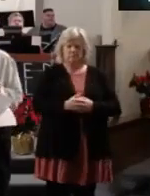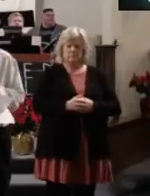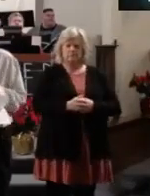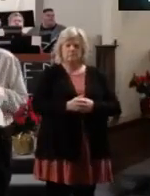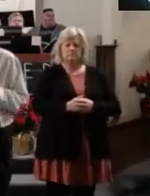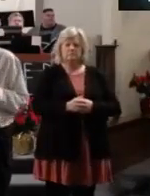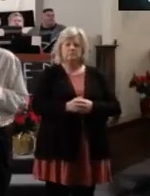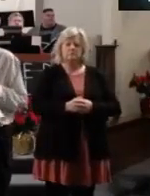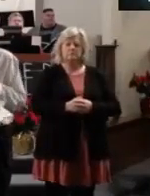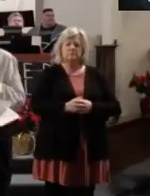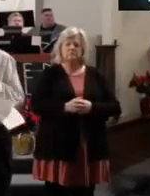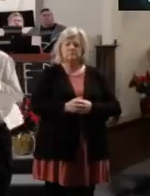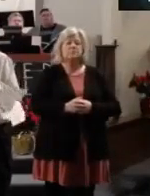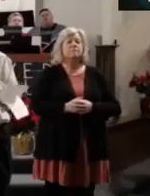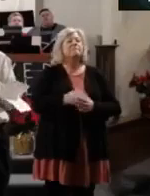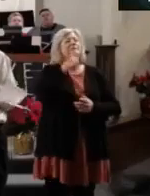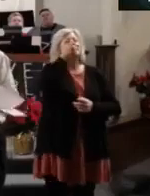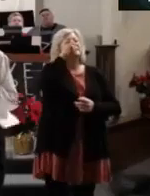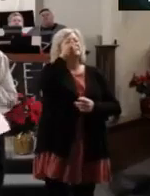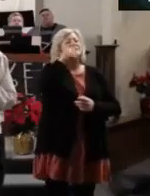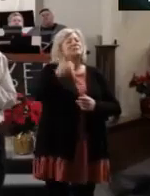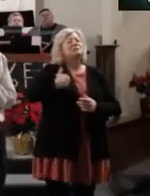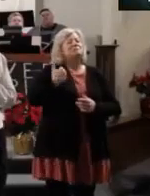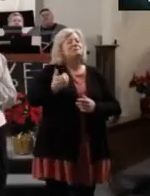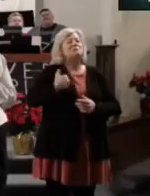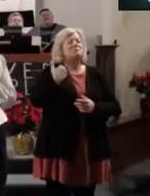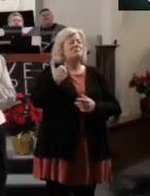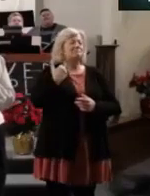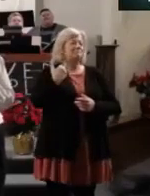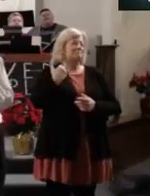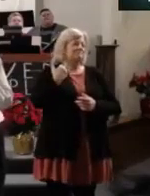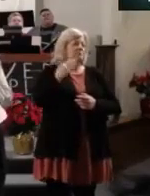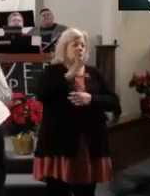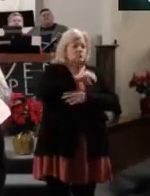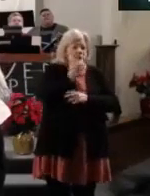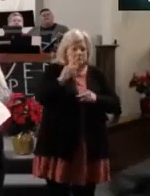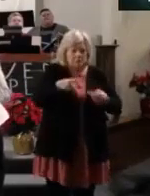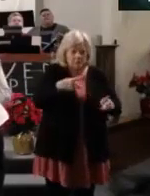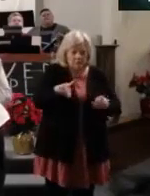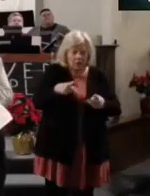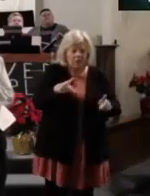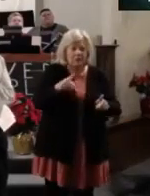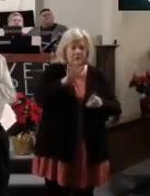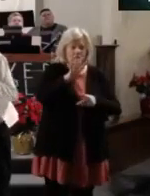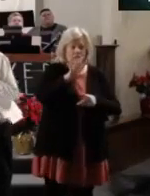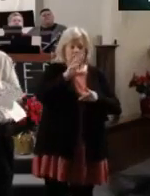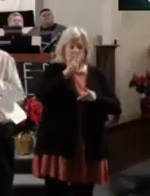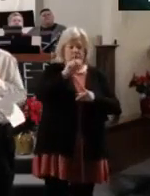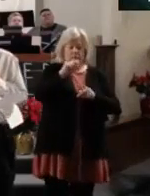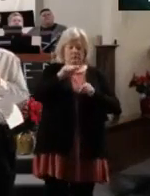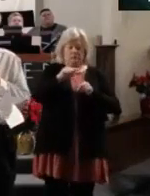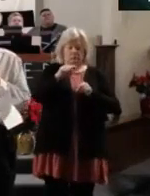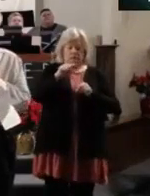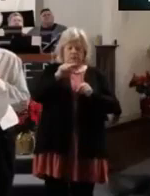that's the New Generation Youth Group Christmas Party, 4:30 to 10,